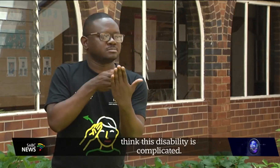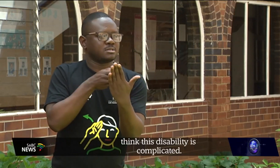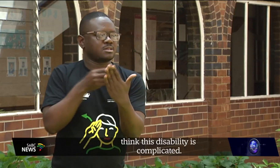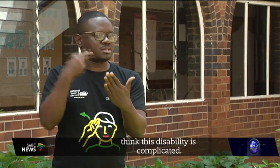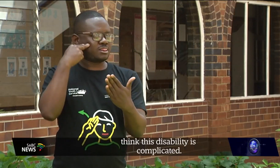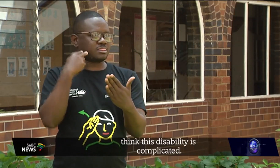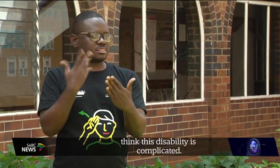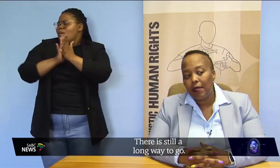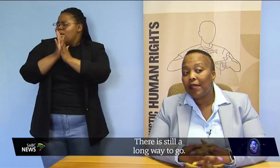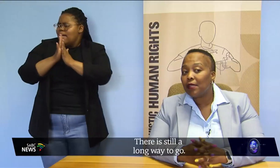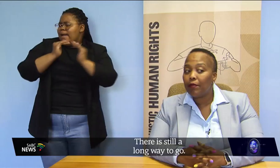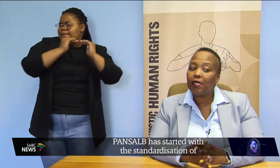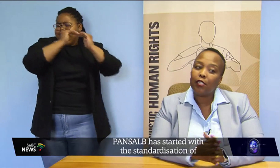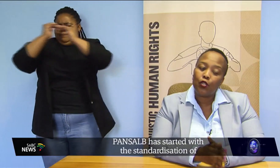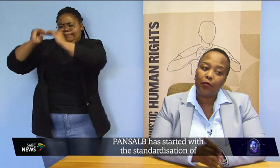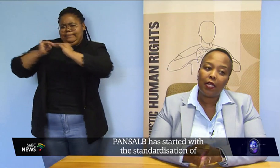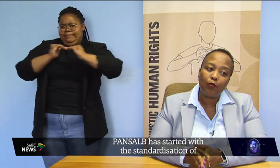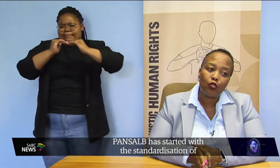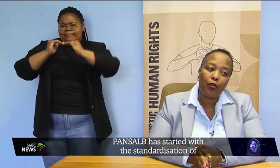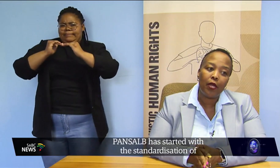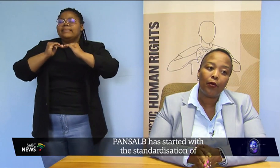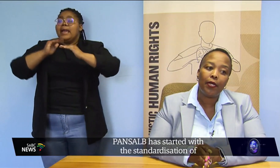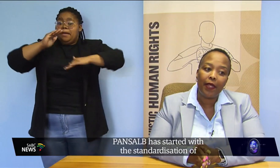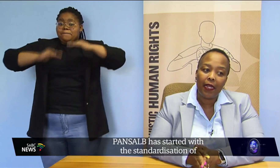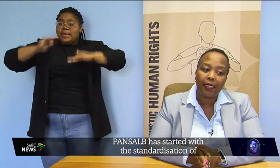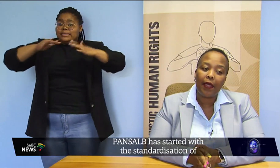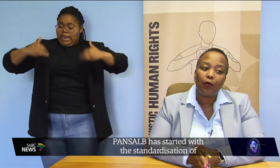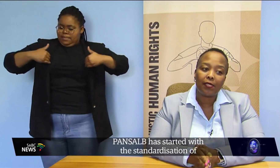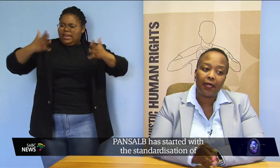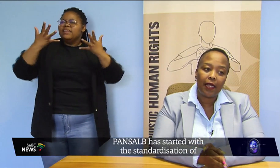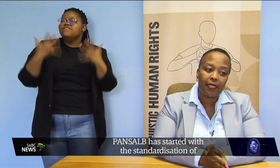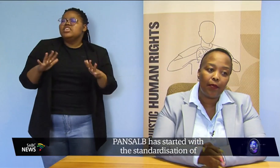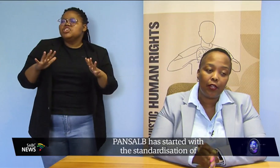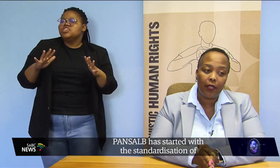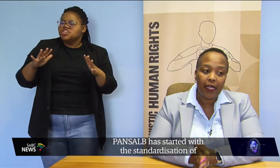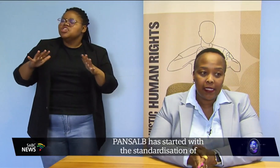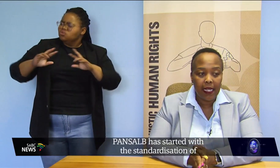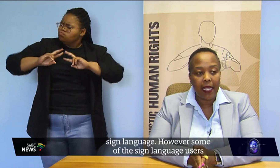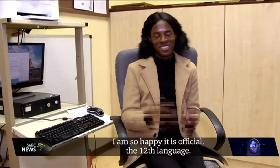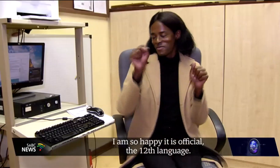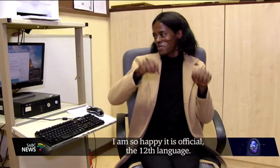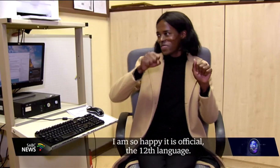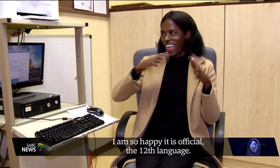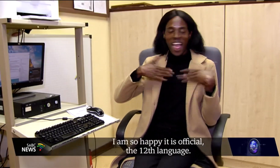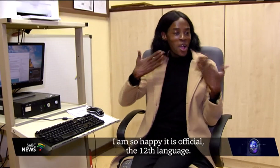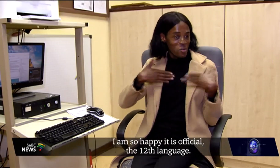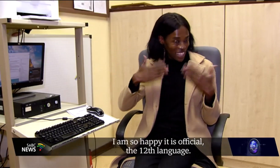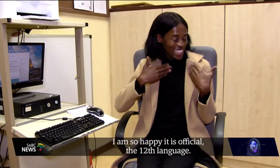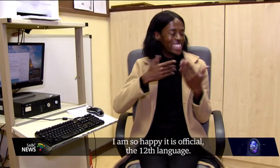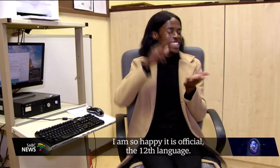e complicated. Pensa ba shetse e thomile ka moshomo ya go lebelela taba ya go standardize polelo e ya diatla. Yo, I'm so